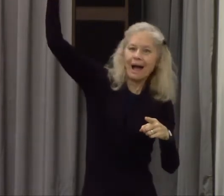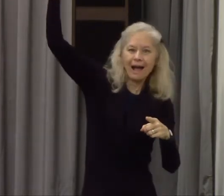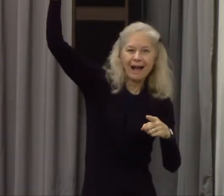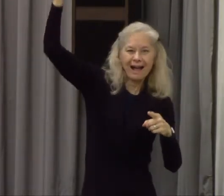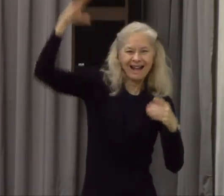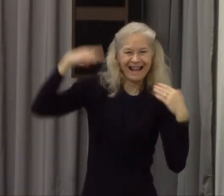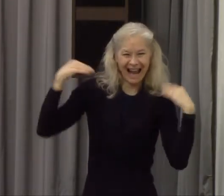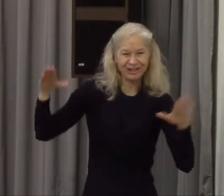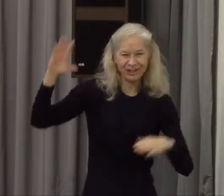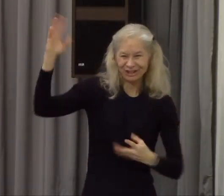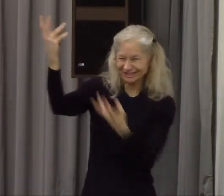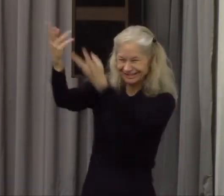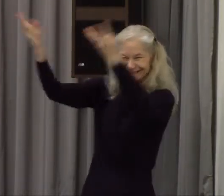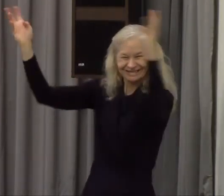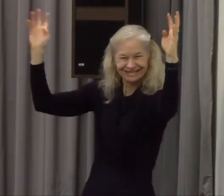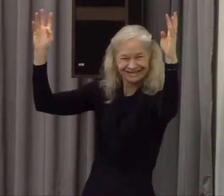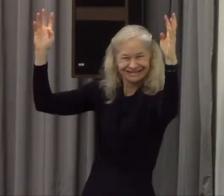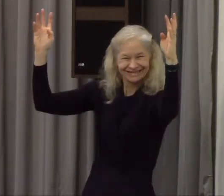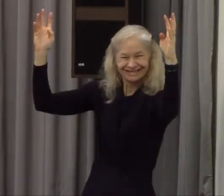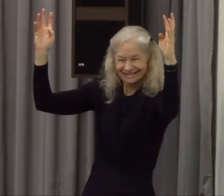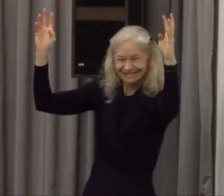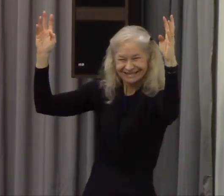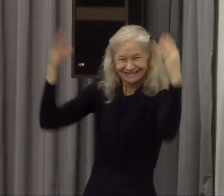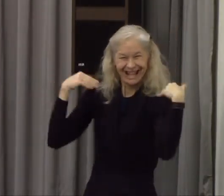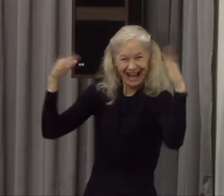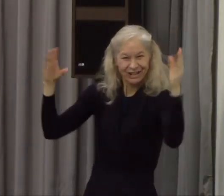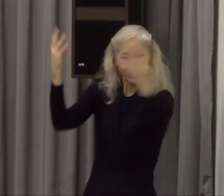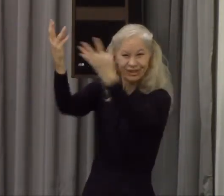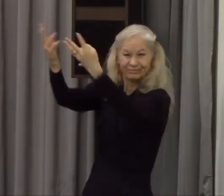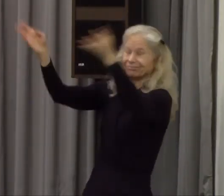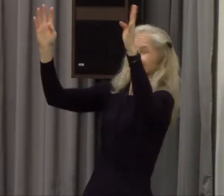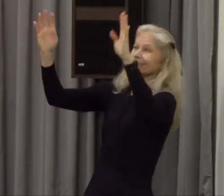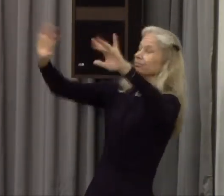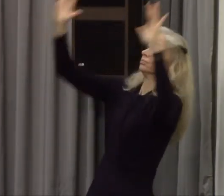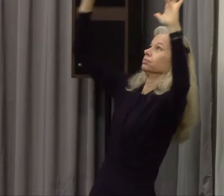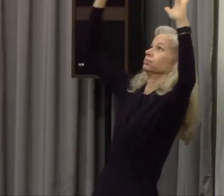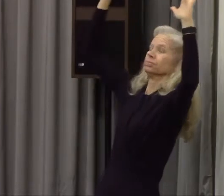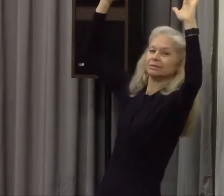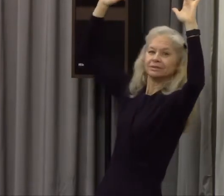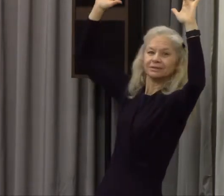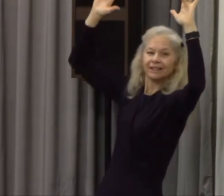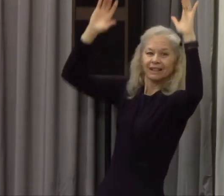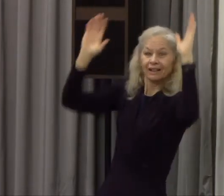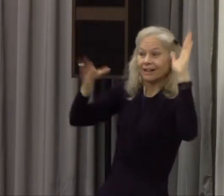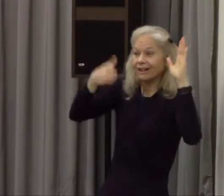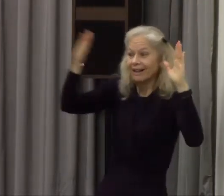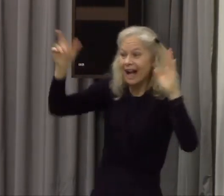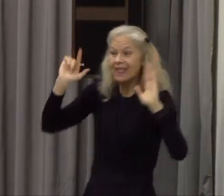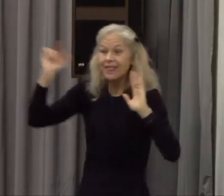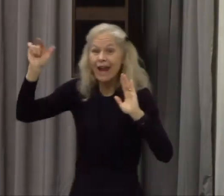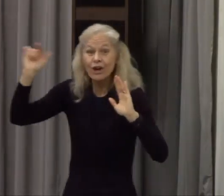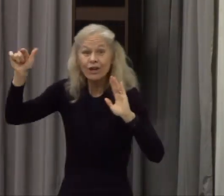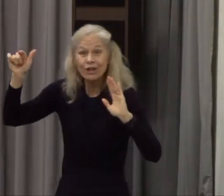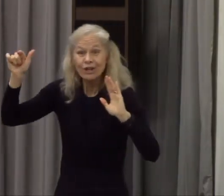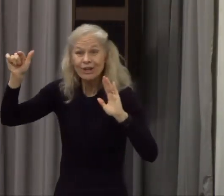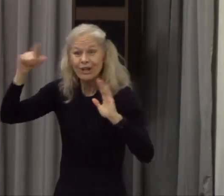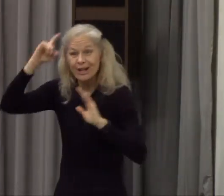later than 2 years, and light shined too on those wise men that came from afar. So it shined on Jew